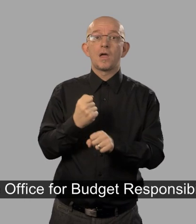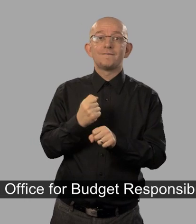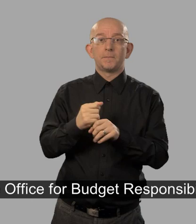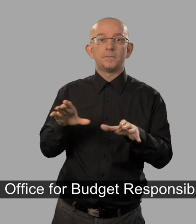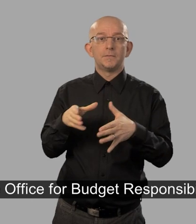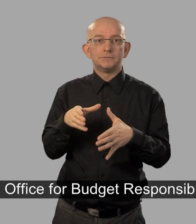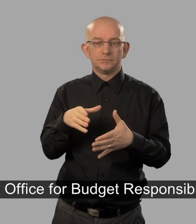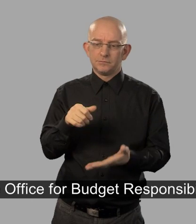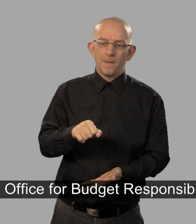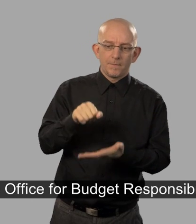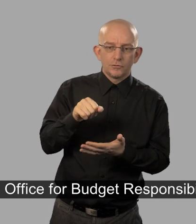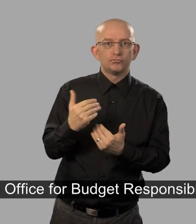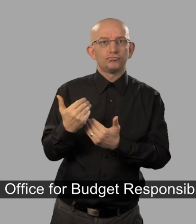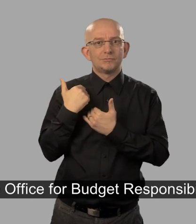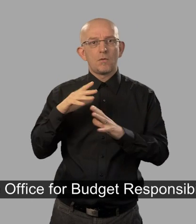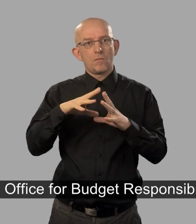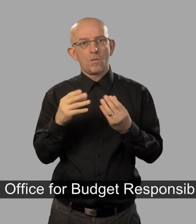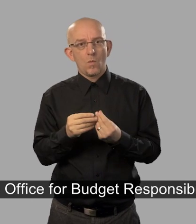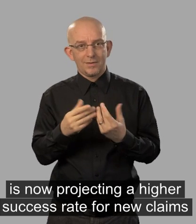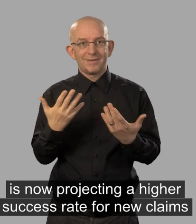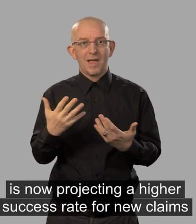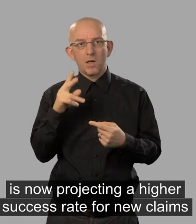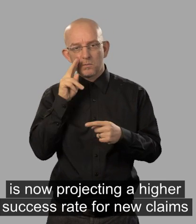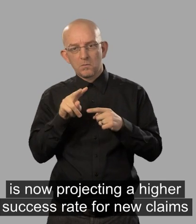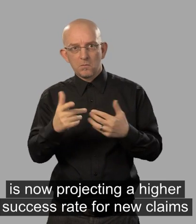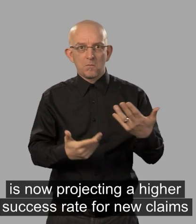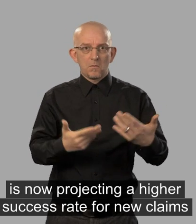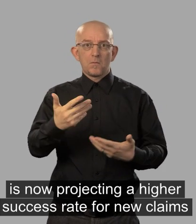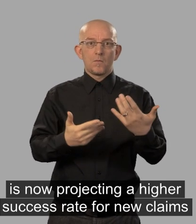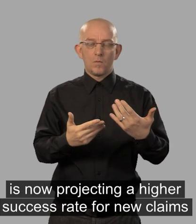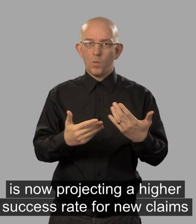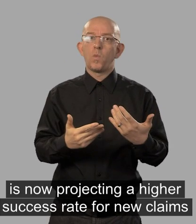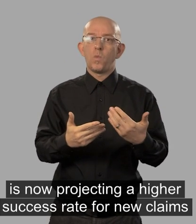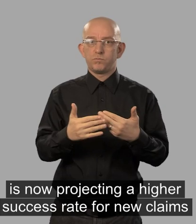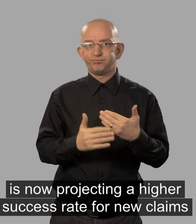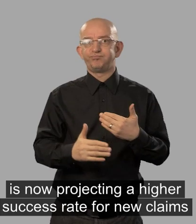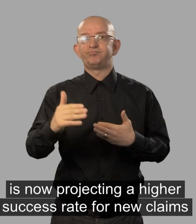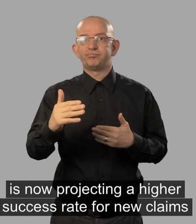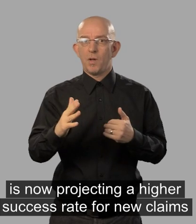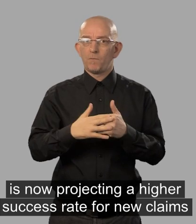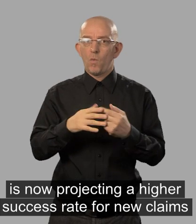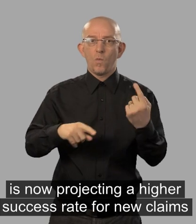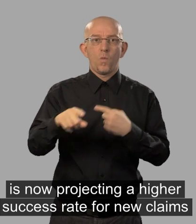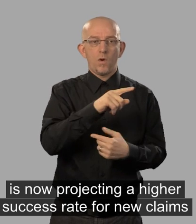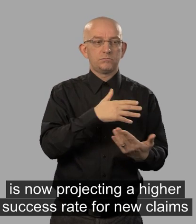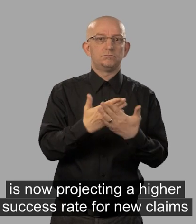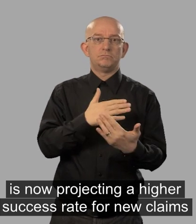The Office for Budget Responsibility is now projecting a higher success rate for new claims than the original